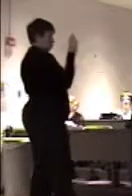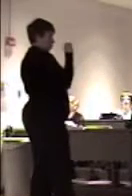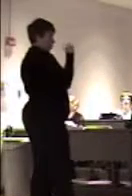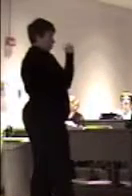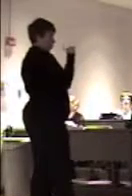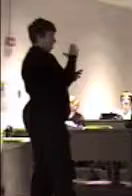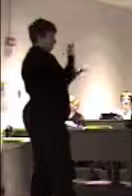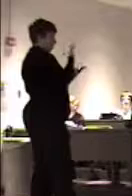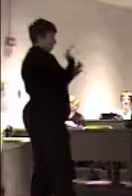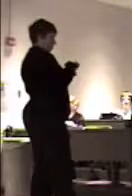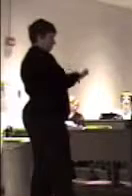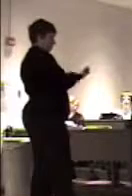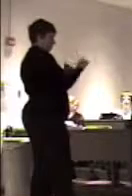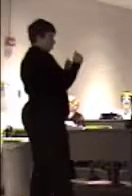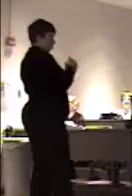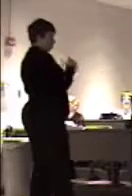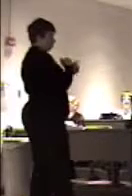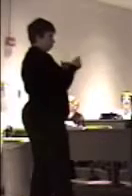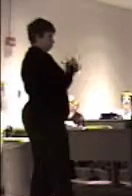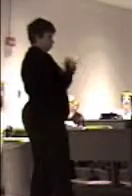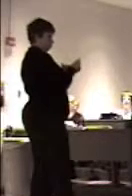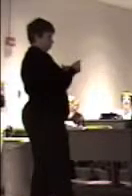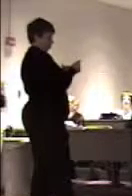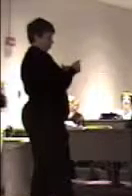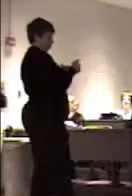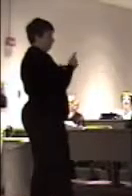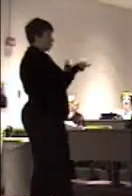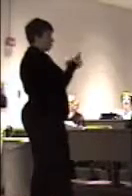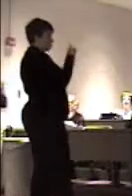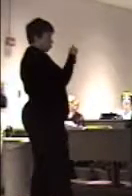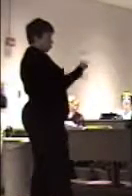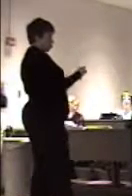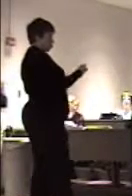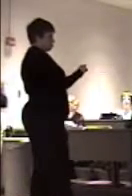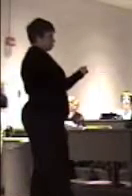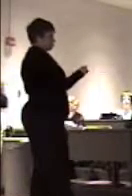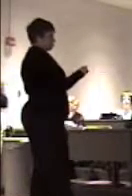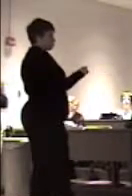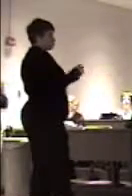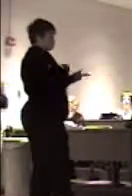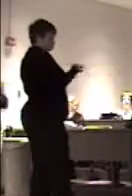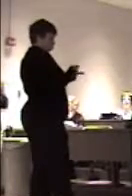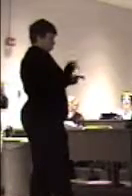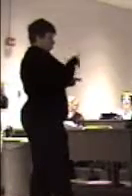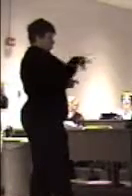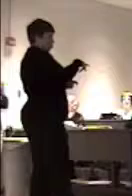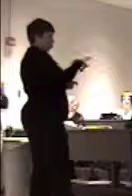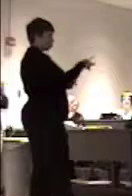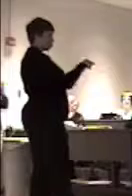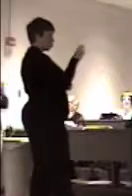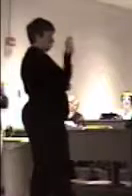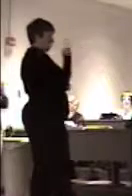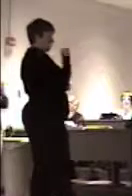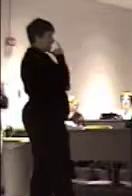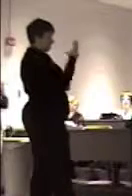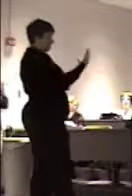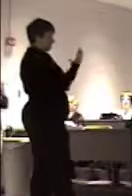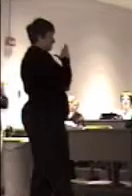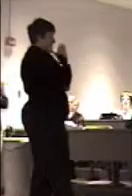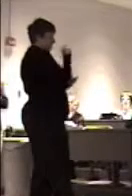It was birthed in sport. You could take a judo guy on. His art is not intended to hurt